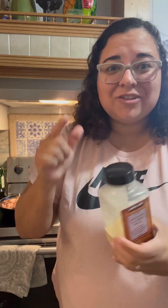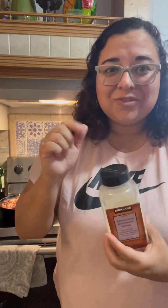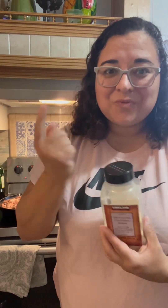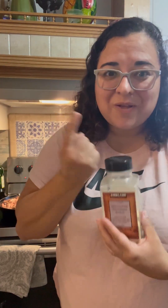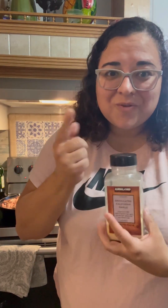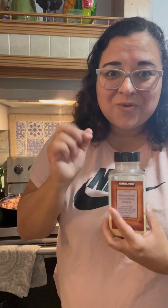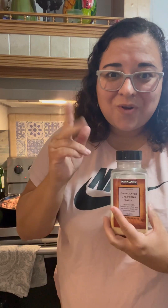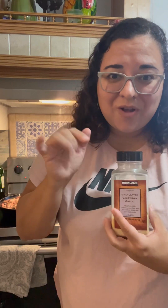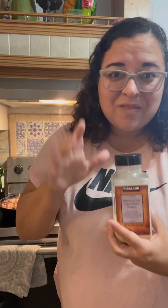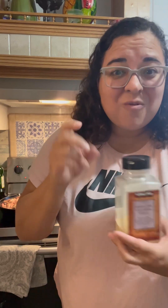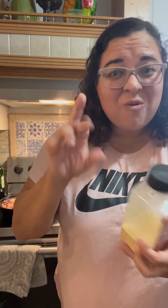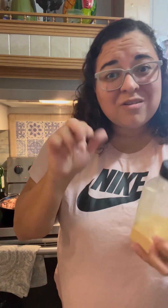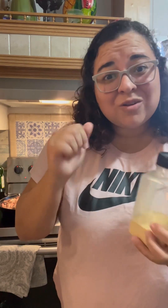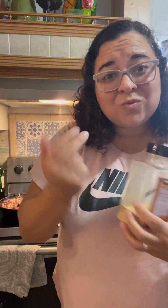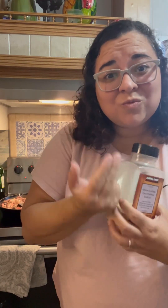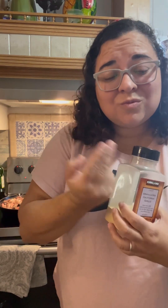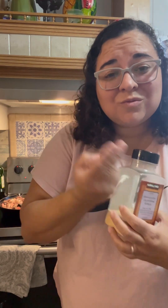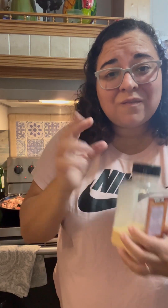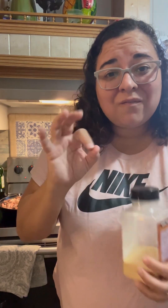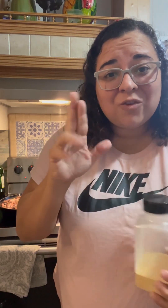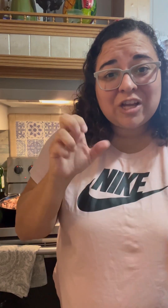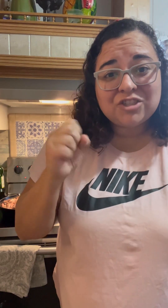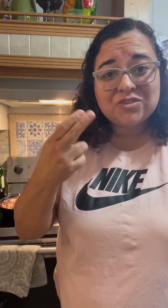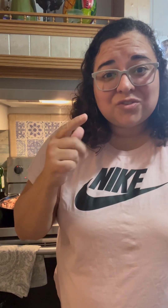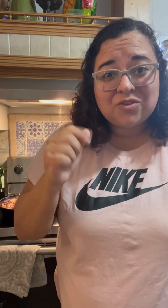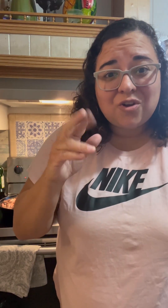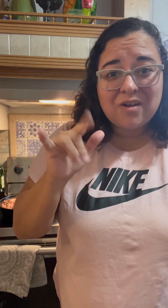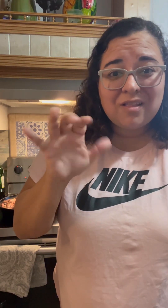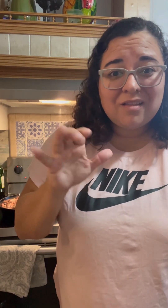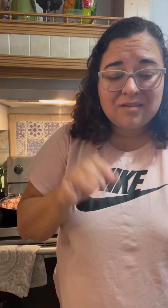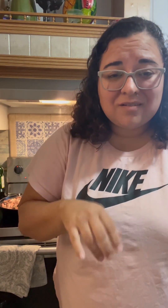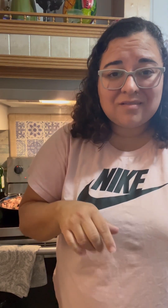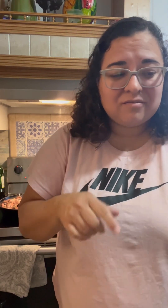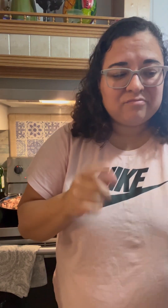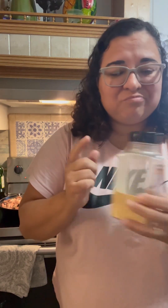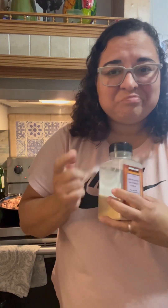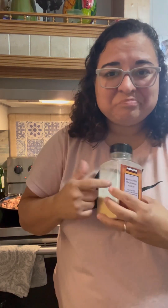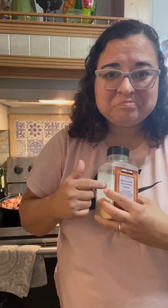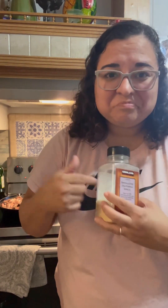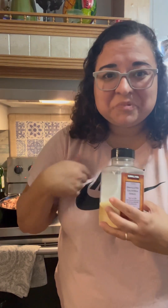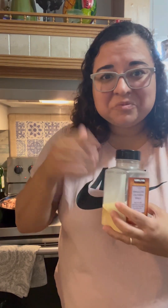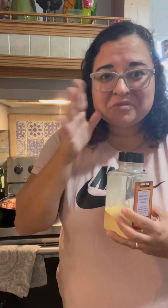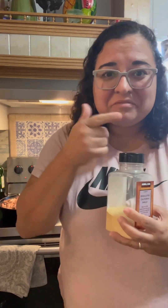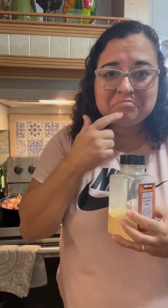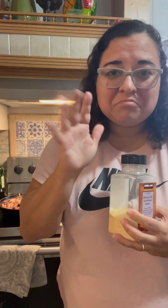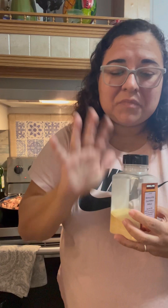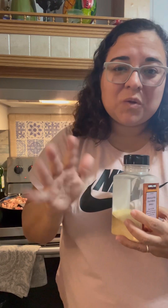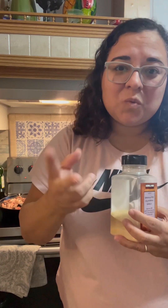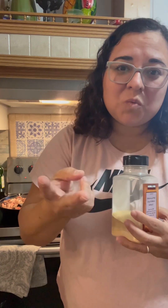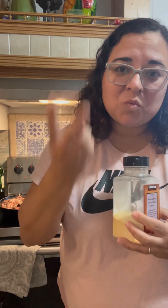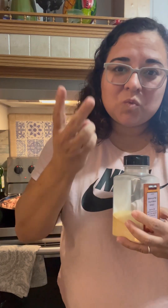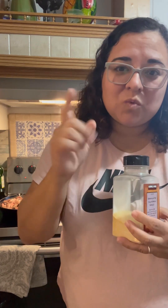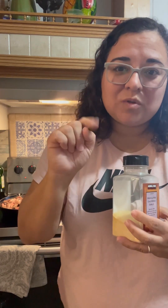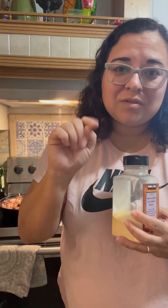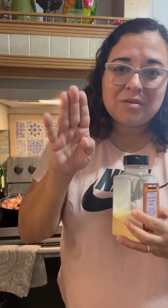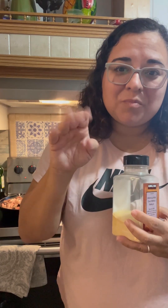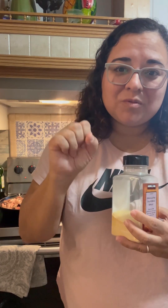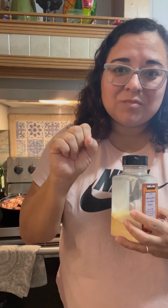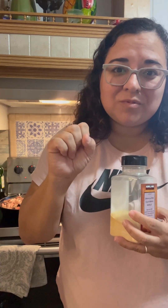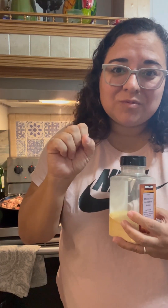salt, just regular garlic, or you can use fresh garlic. I use this, and I would